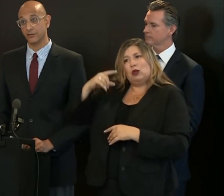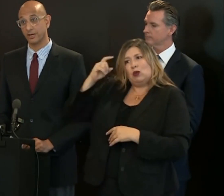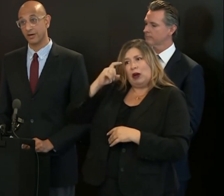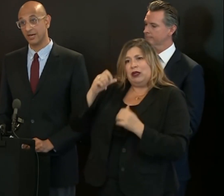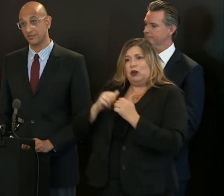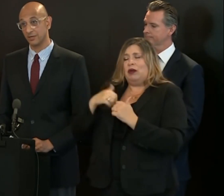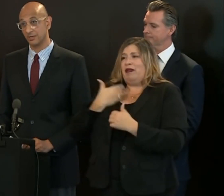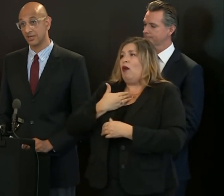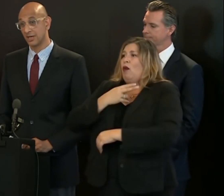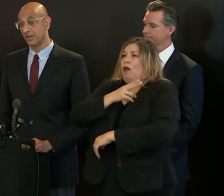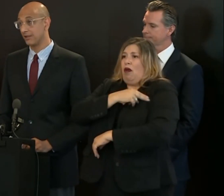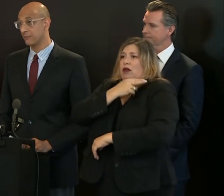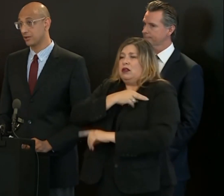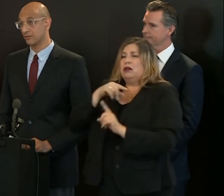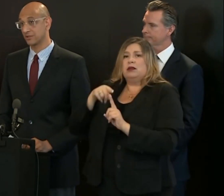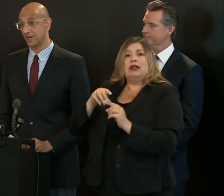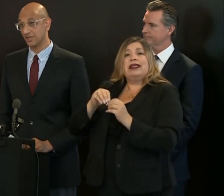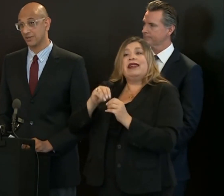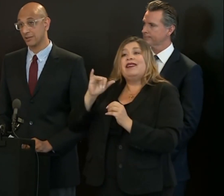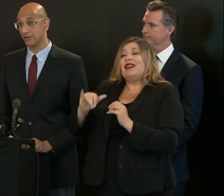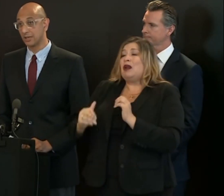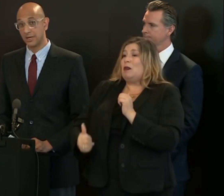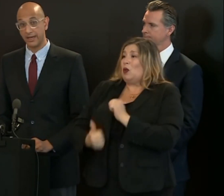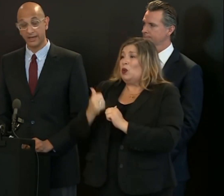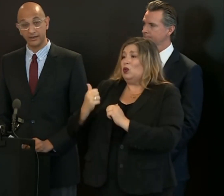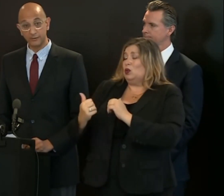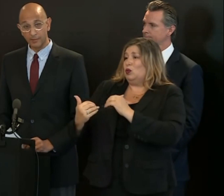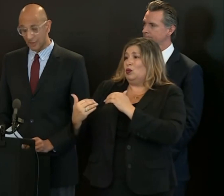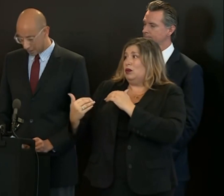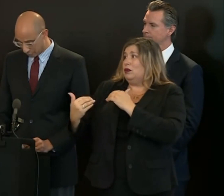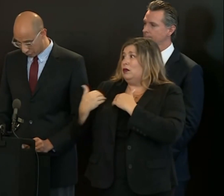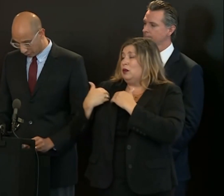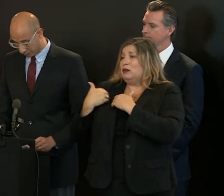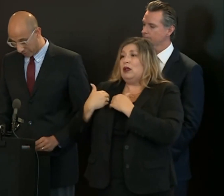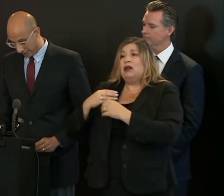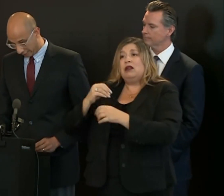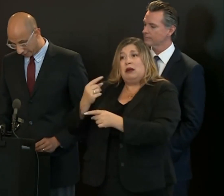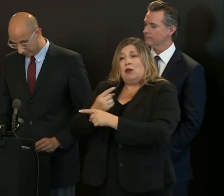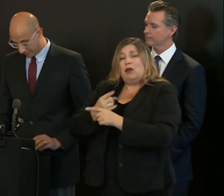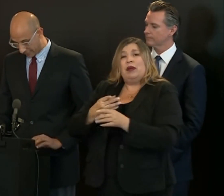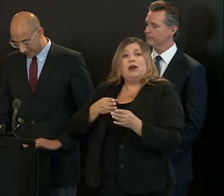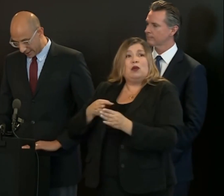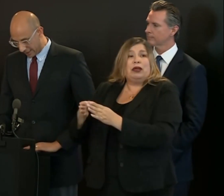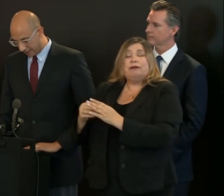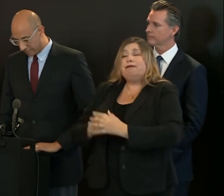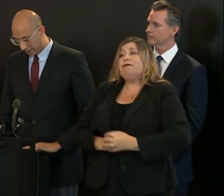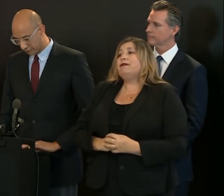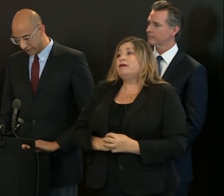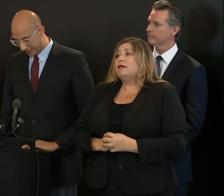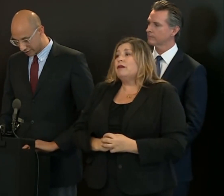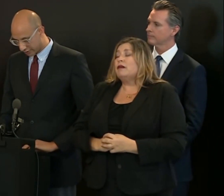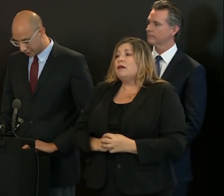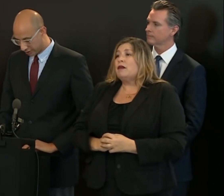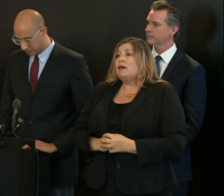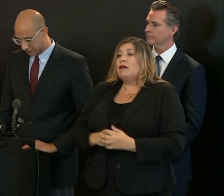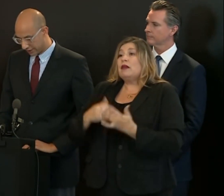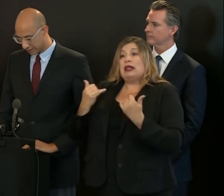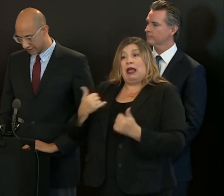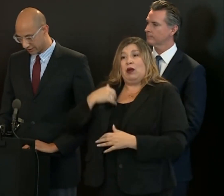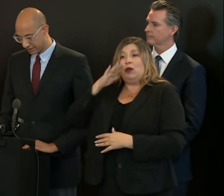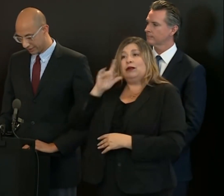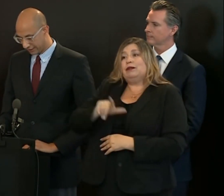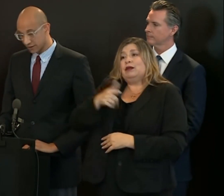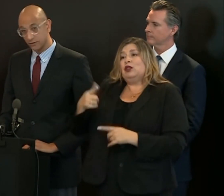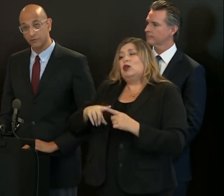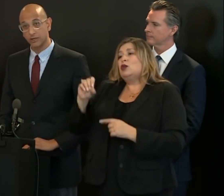within our acute care hospitals in the most responsible and appropriate manner. I will now turn to